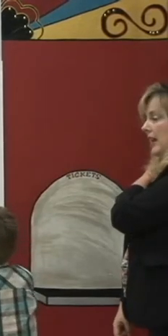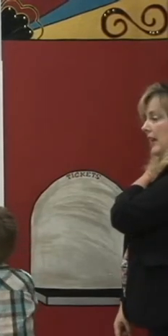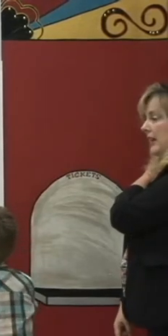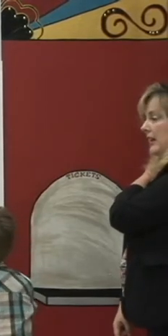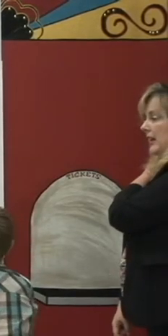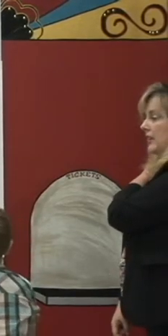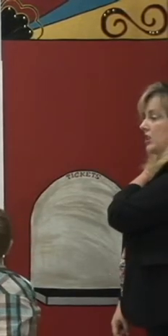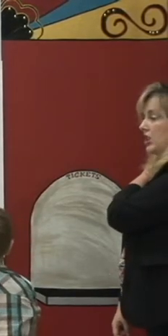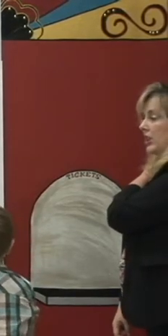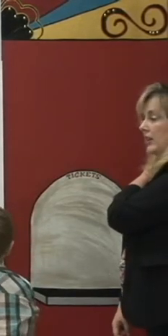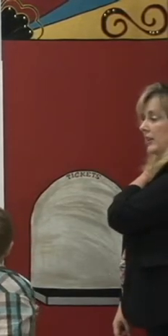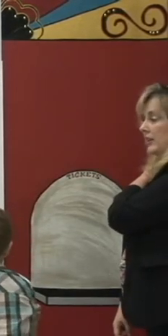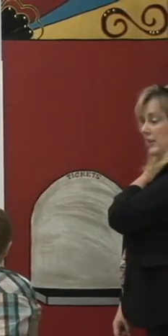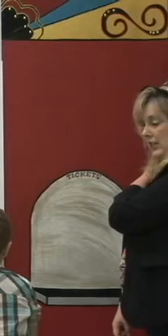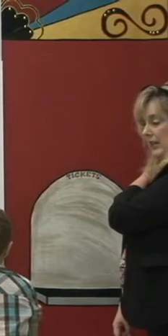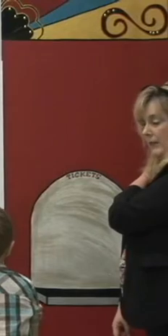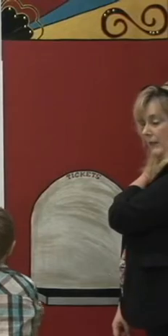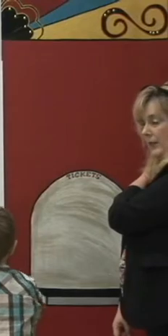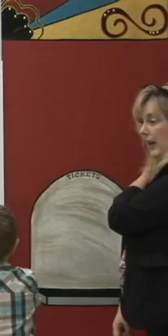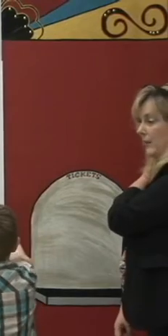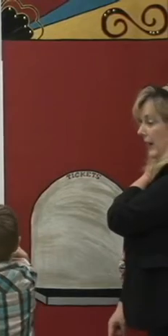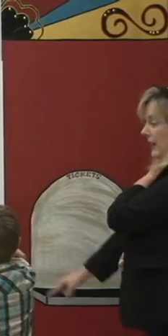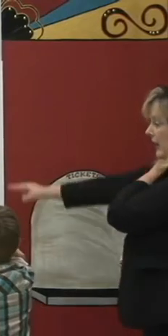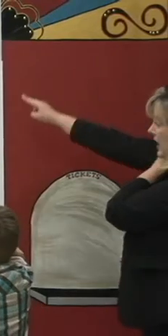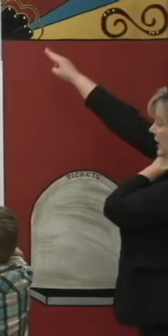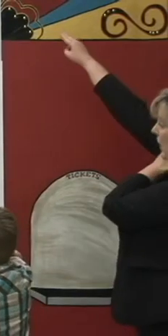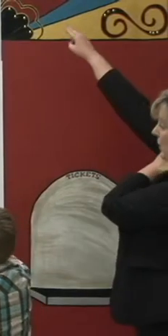say T. Okay, ready? Go.